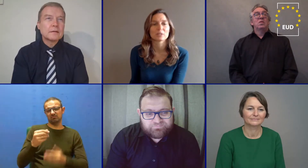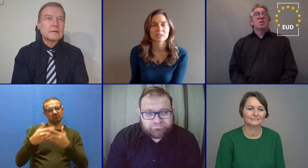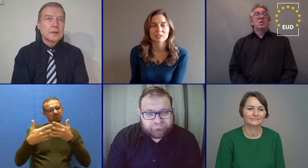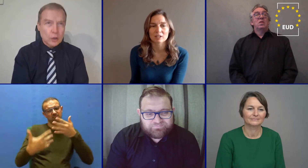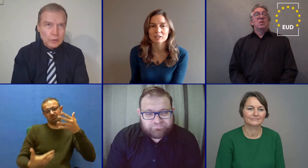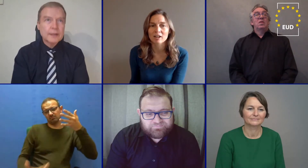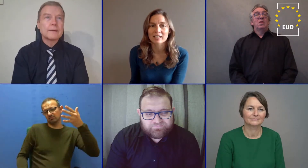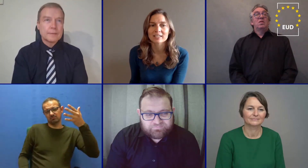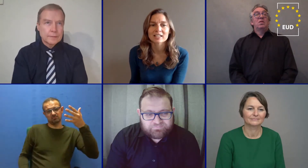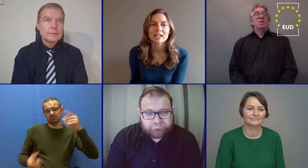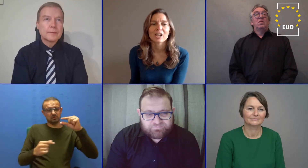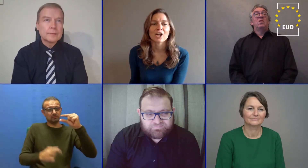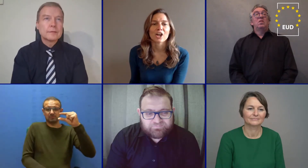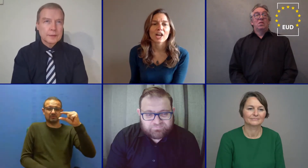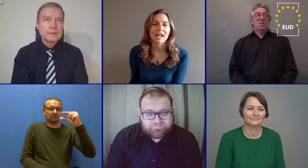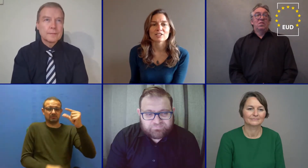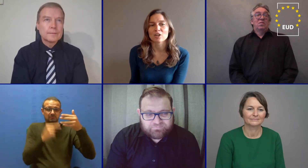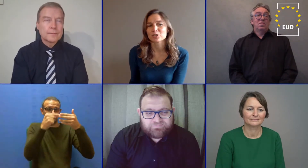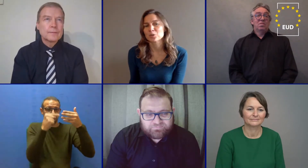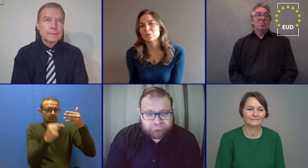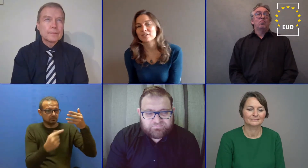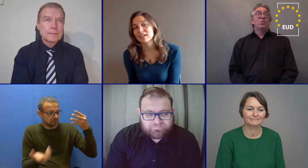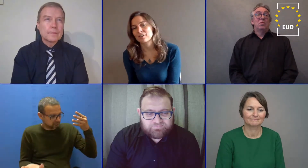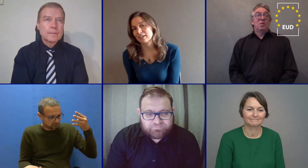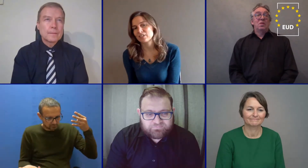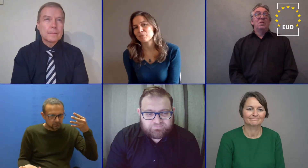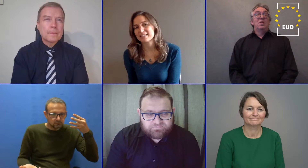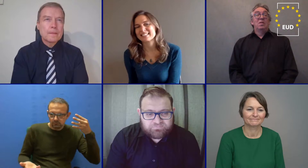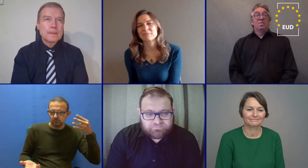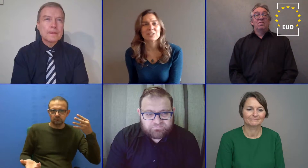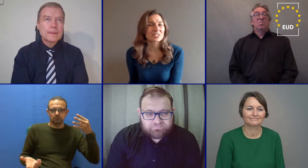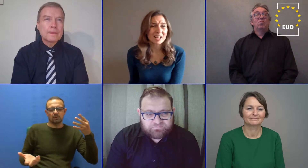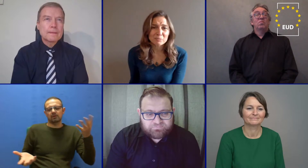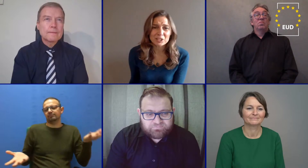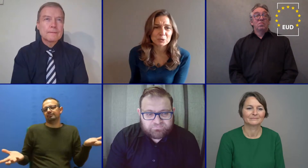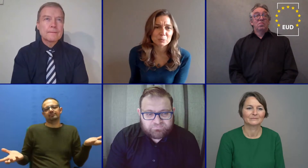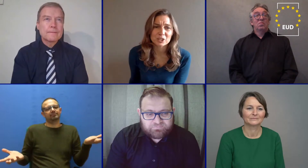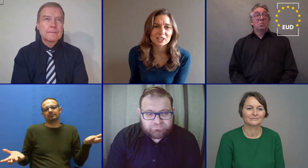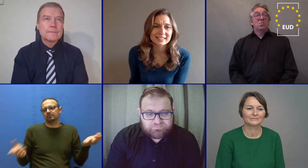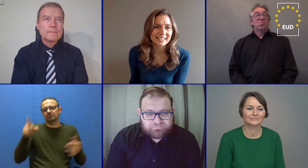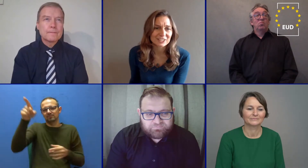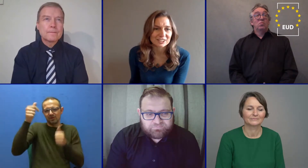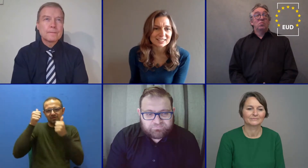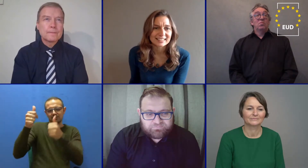what's online and also the AVMS. But there's not much when you put it all together.